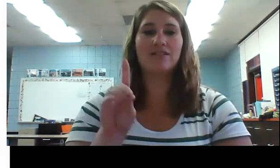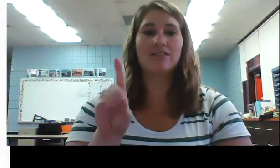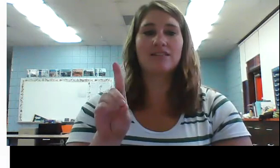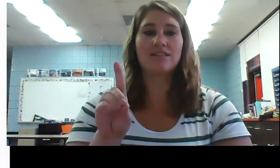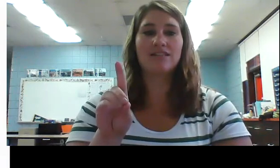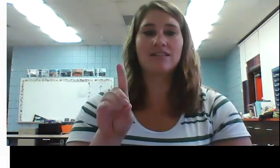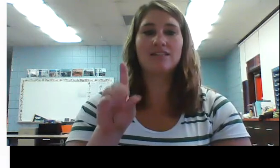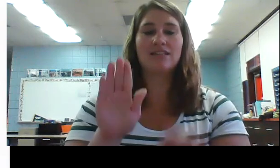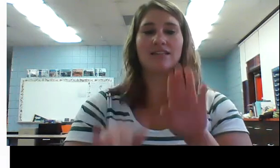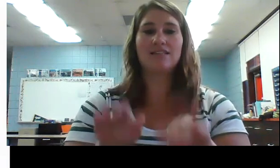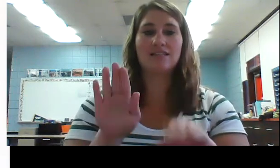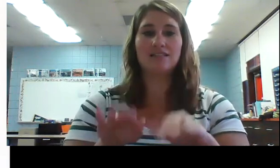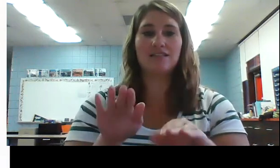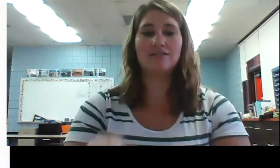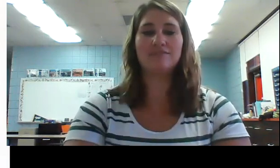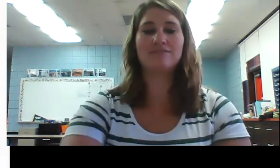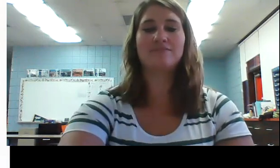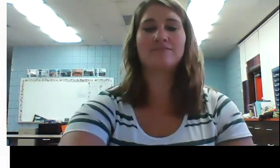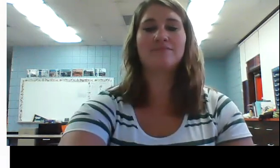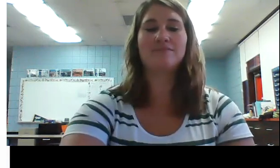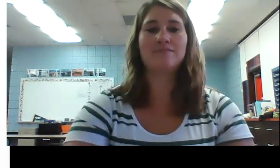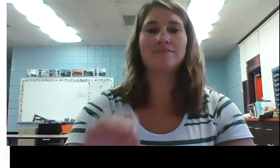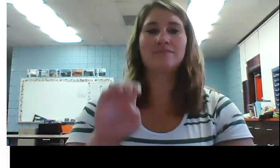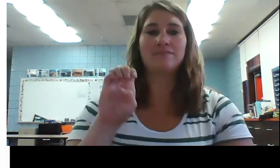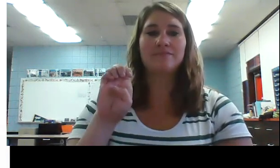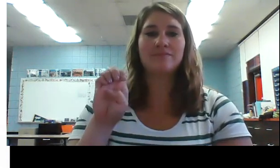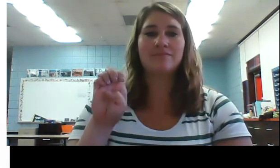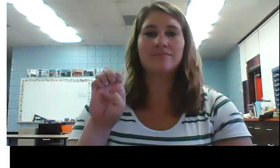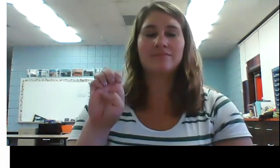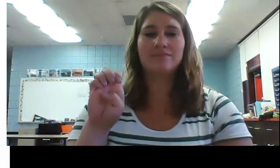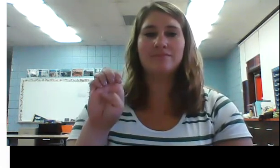a sound. The D says,